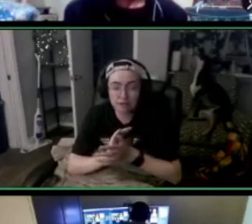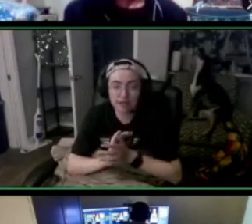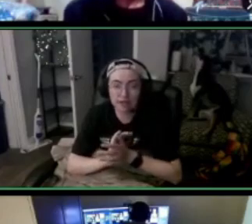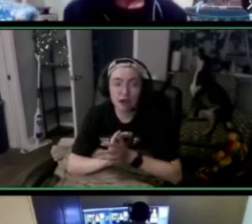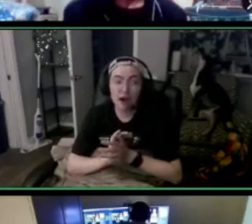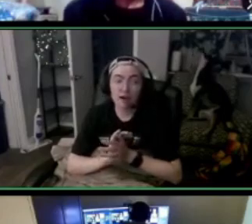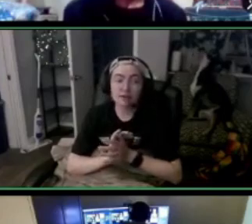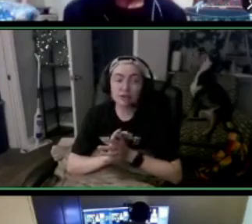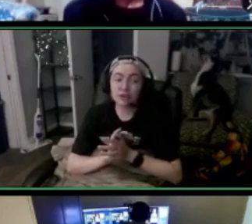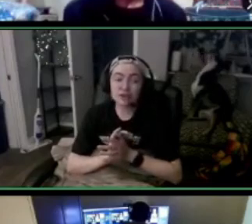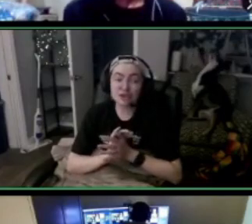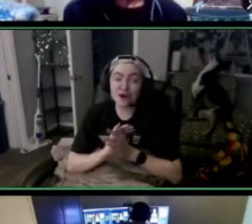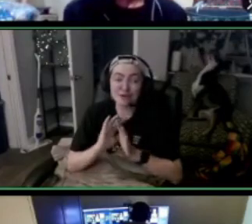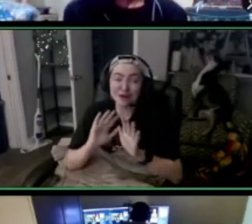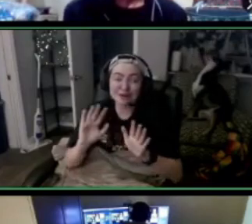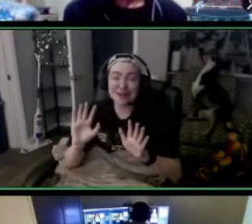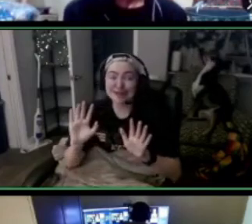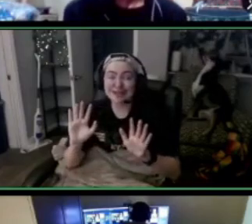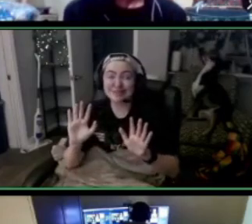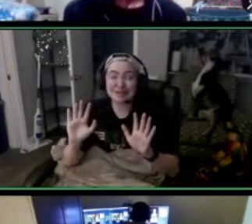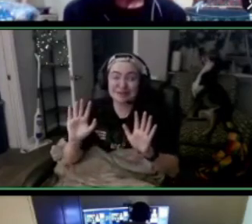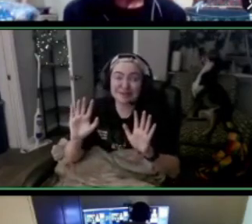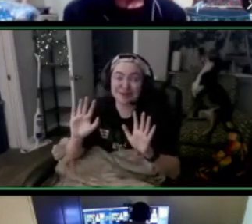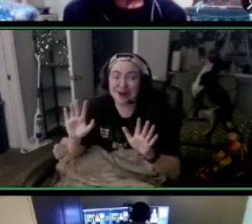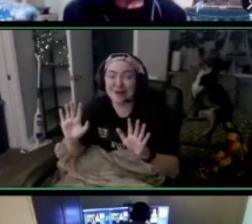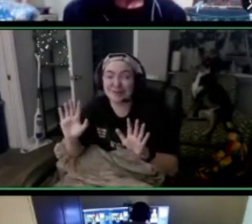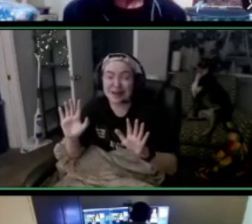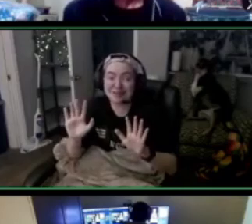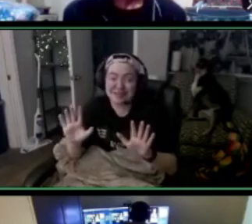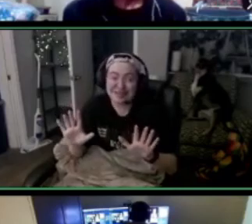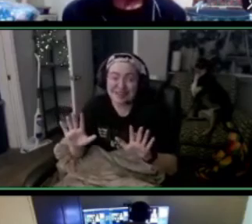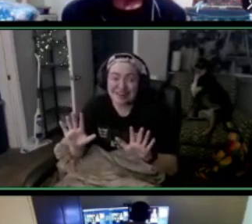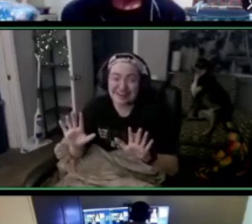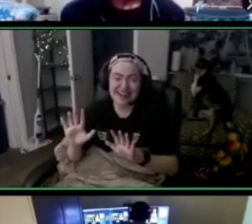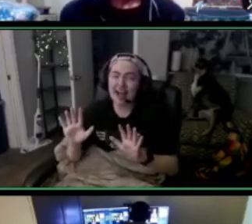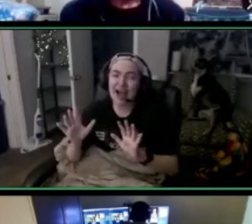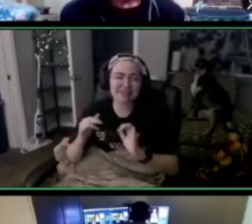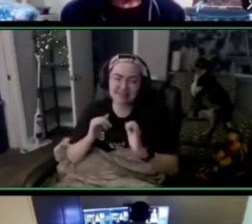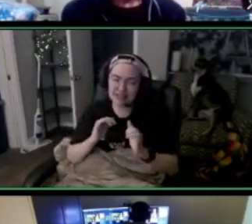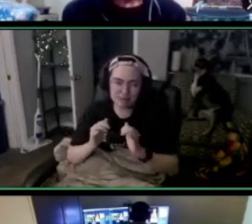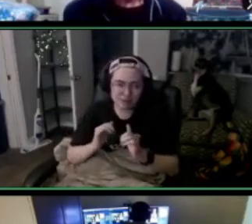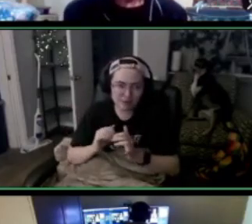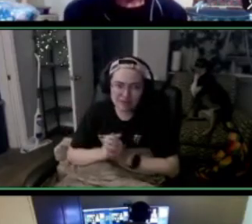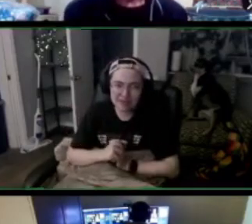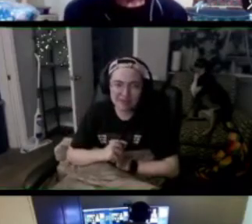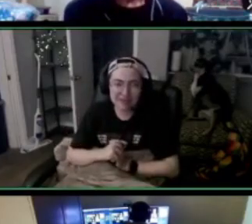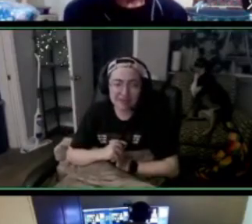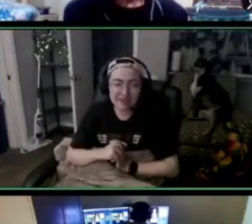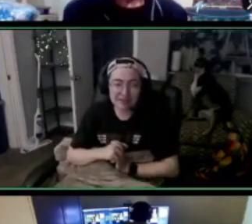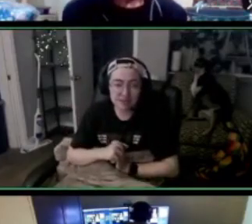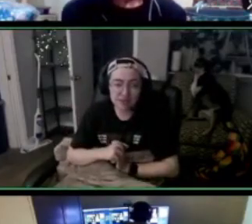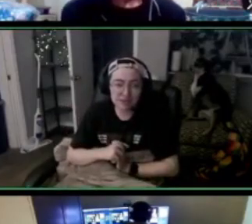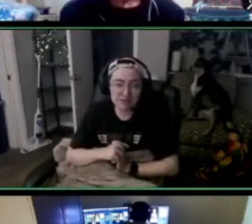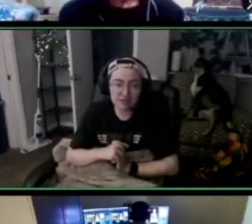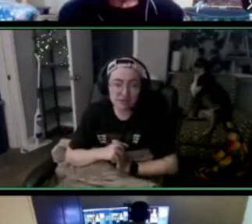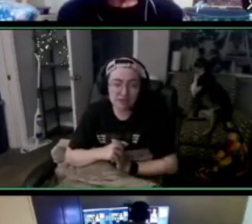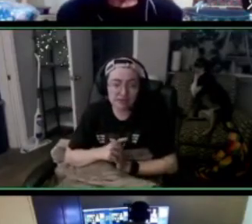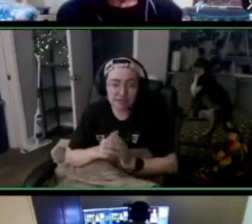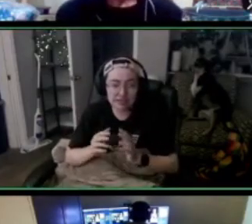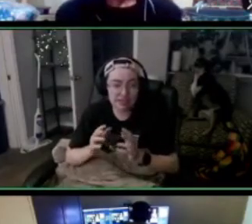like, there's no fucking way you're getting me in front of a crowd while I'm still learning. Same boat. Like you can literally like sit in the